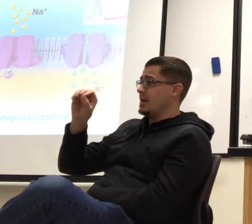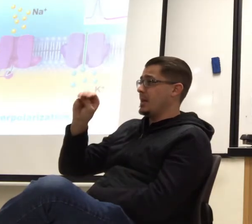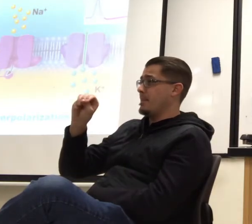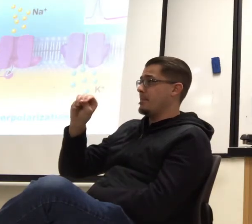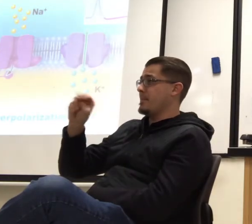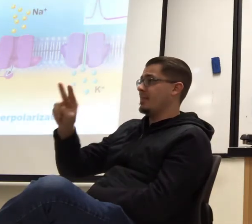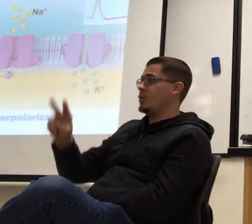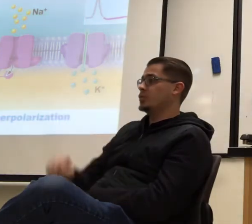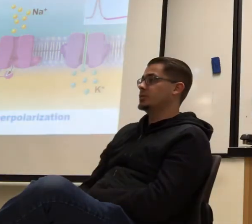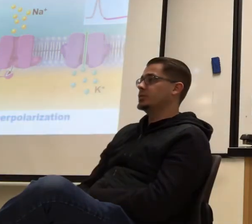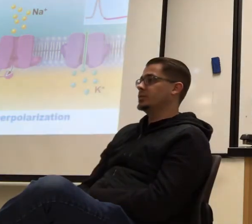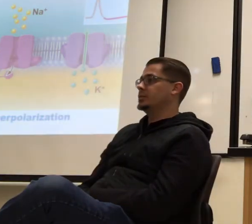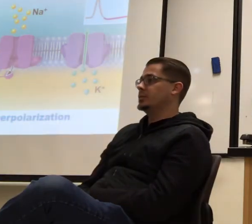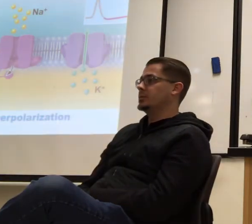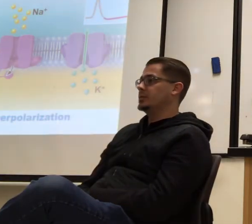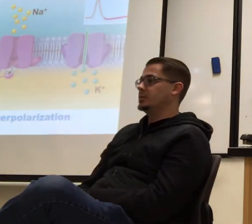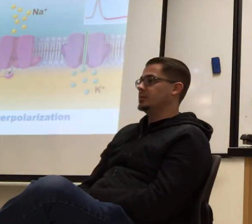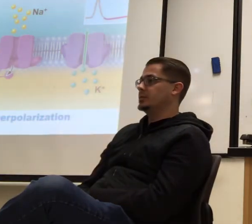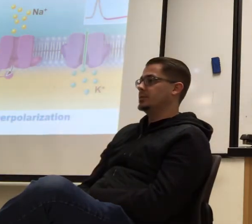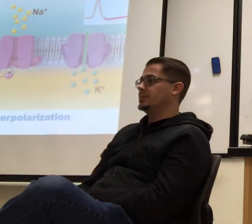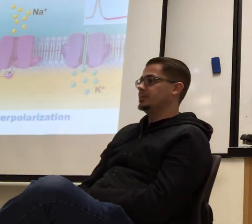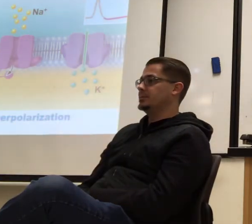millivolts. Okay.